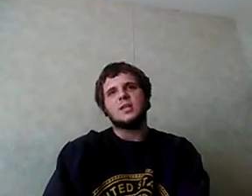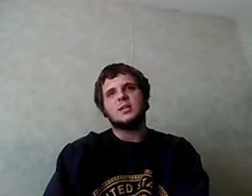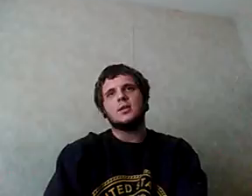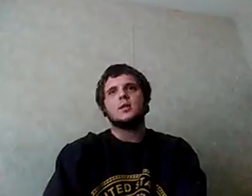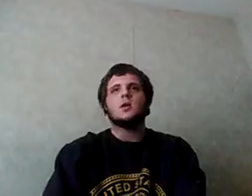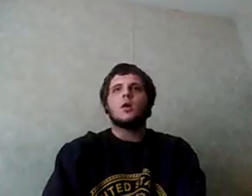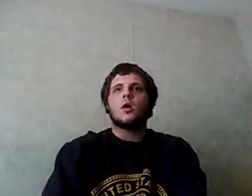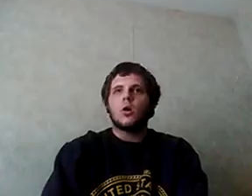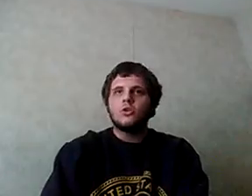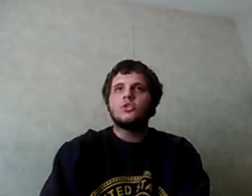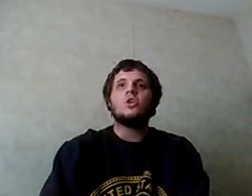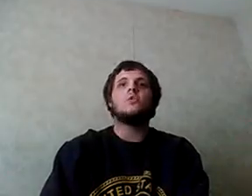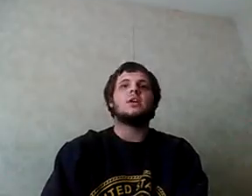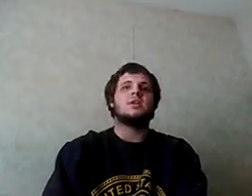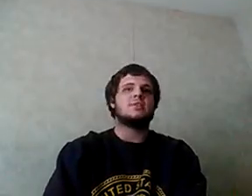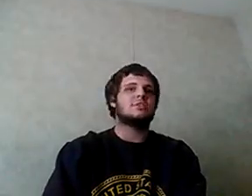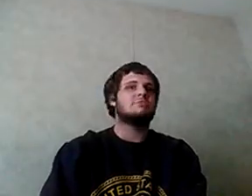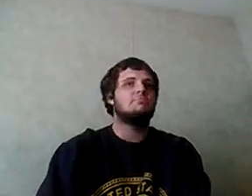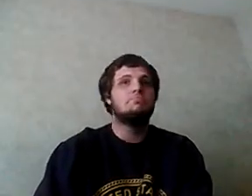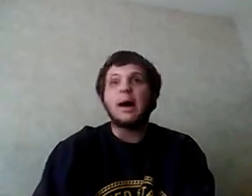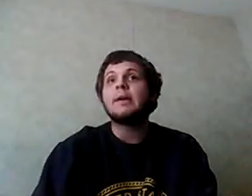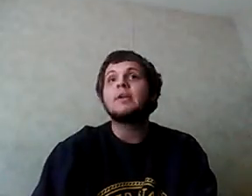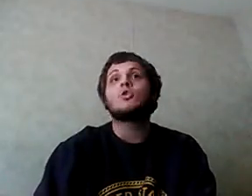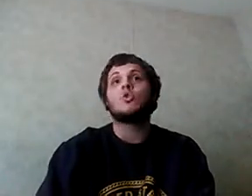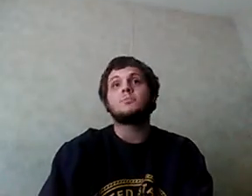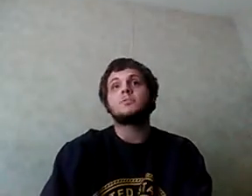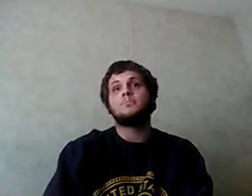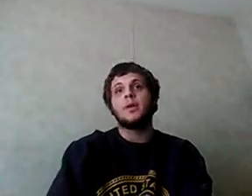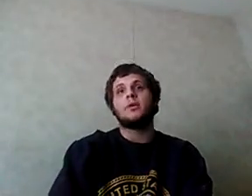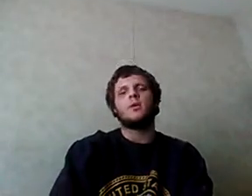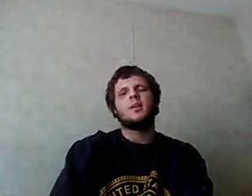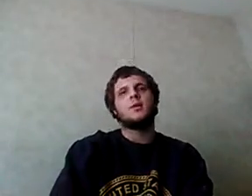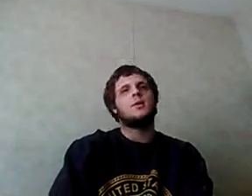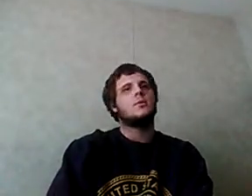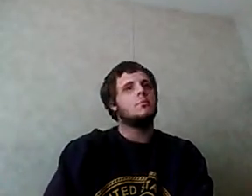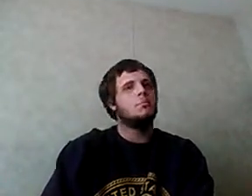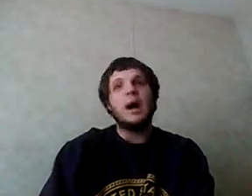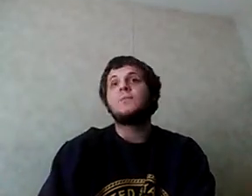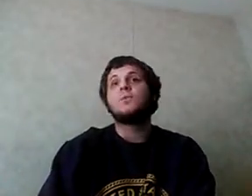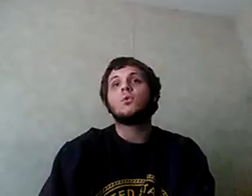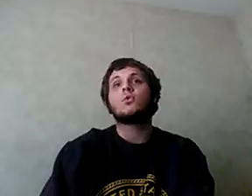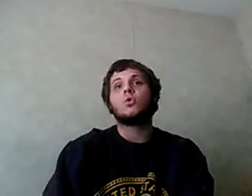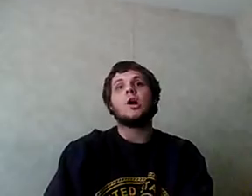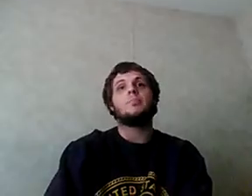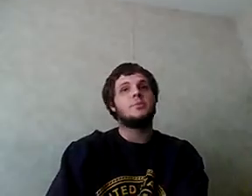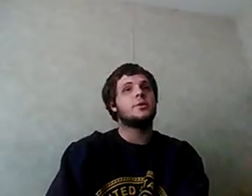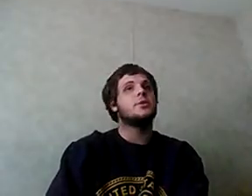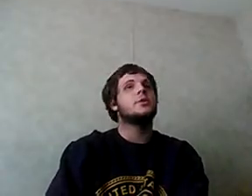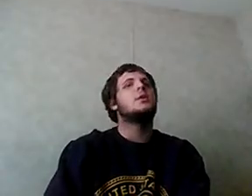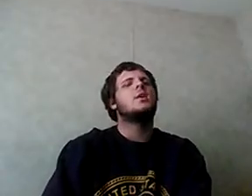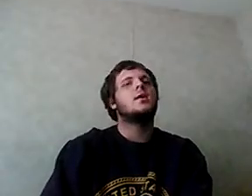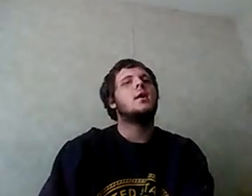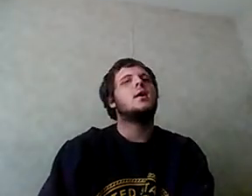easy. All you do is buy a corrupt spear, buy full corrupt,